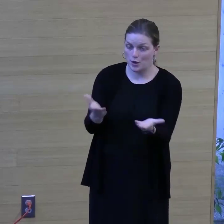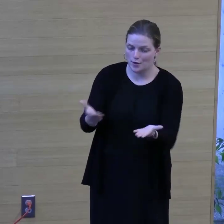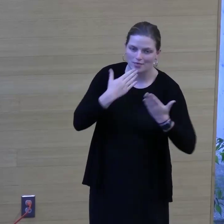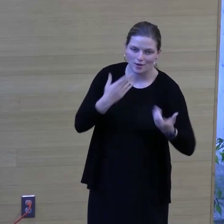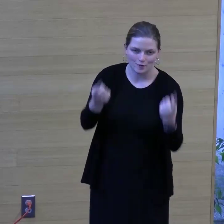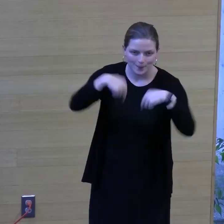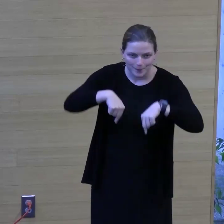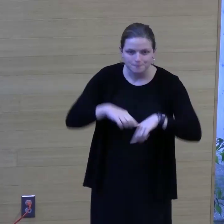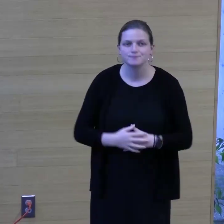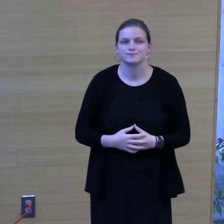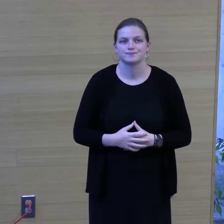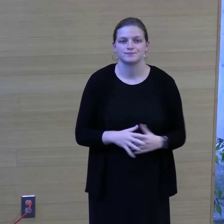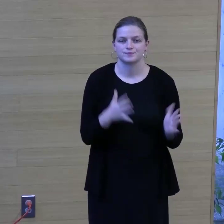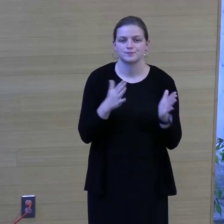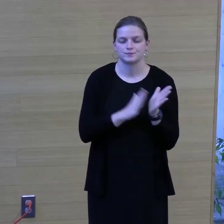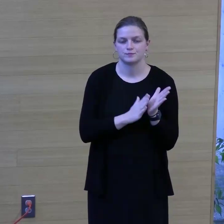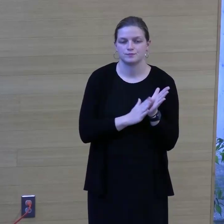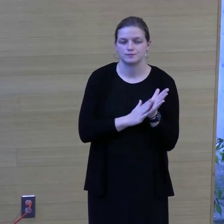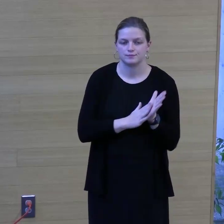thank you.